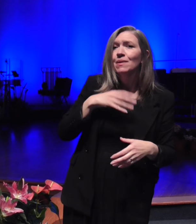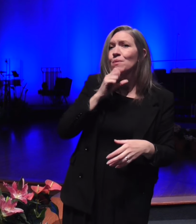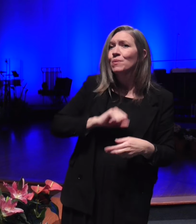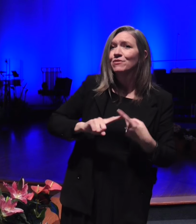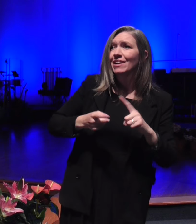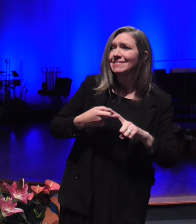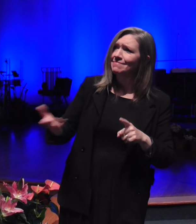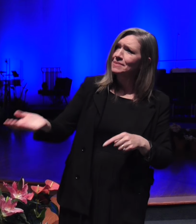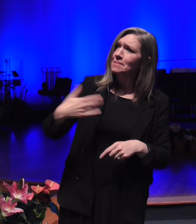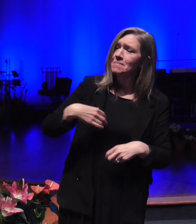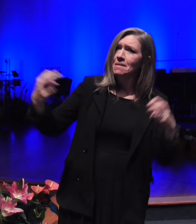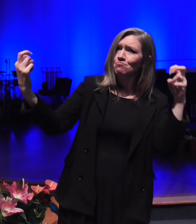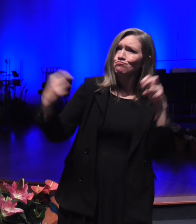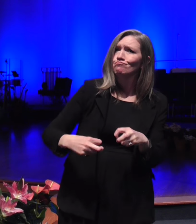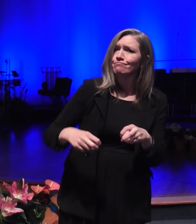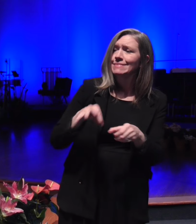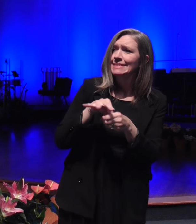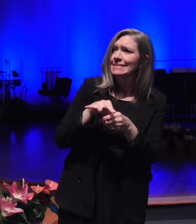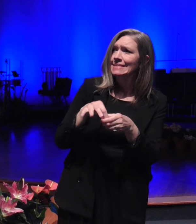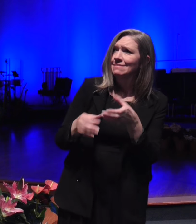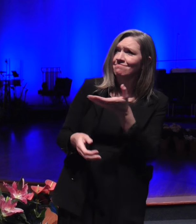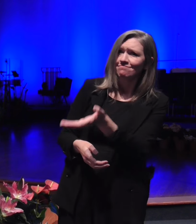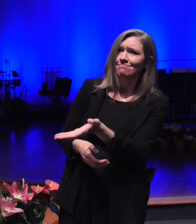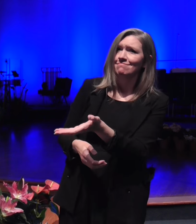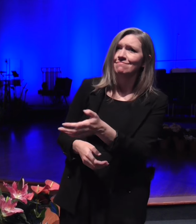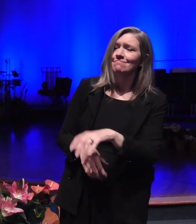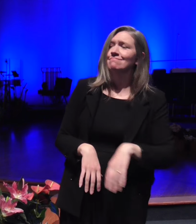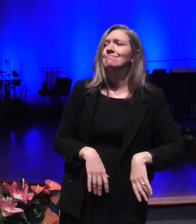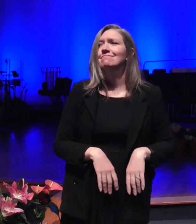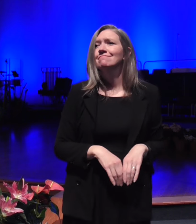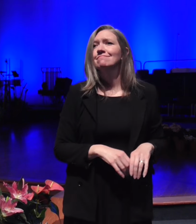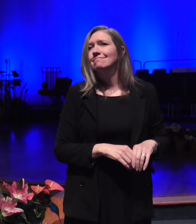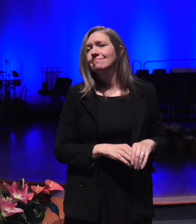Let's sit down. Have a cup of tea. Have a cup of tea.